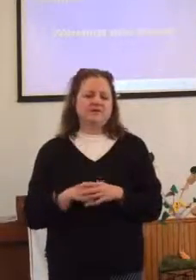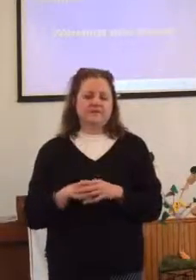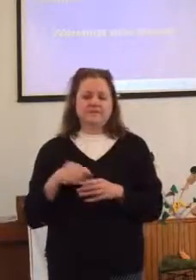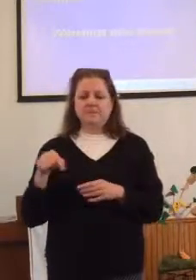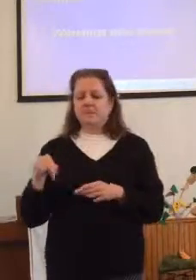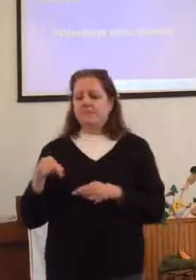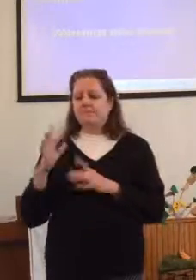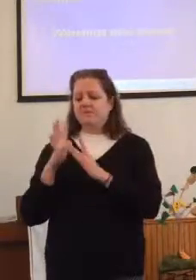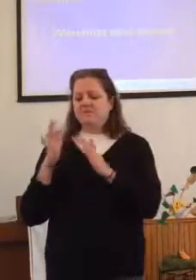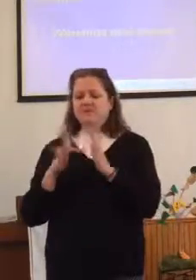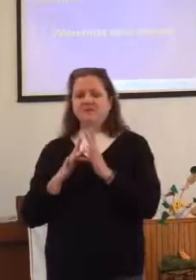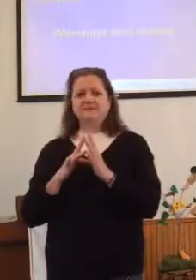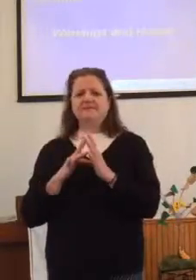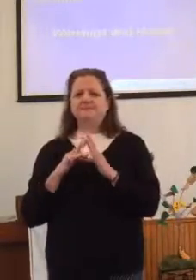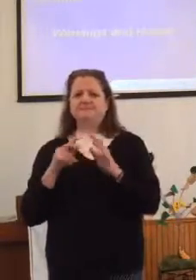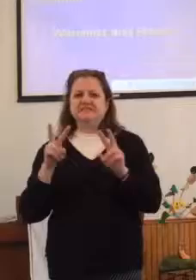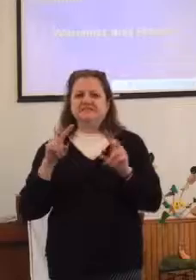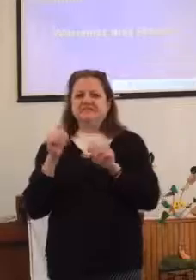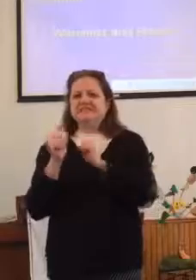Jesus looked at the danger